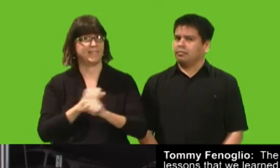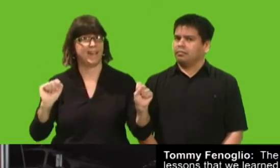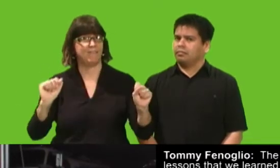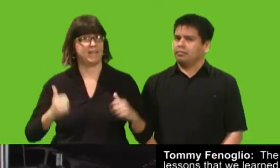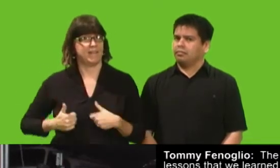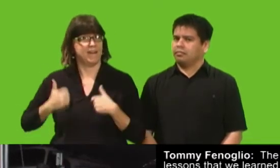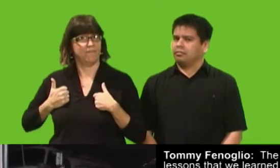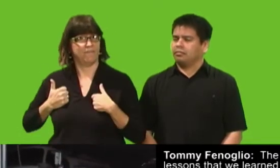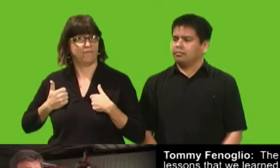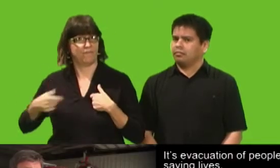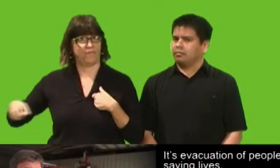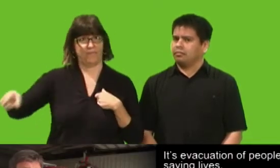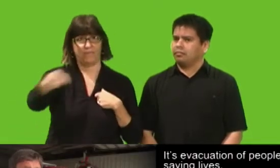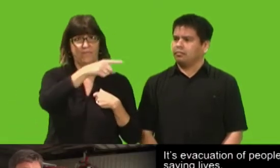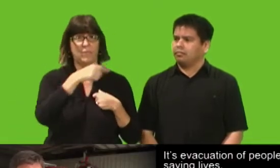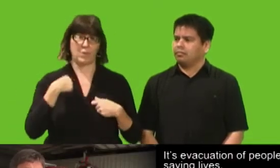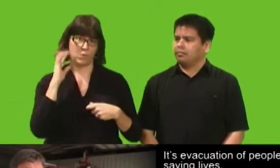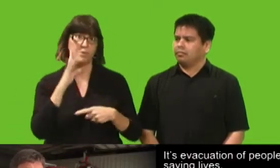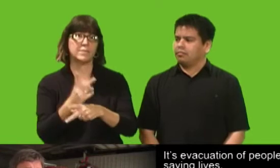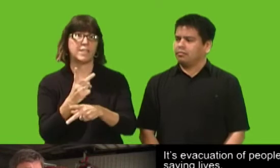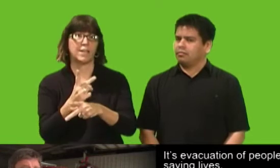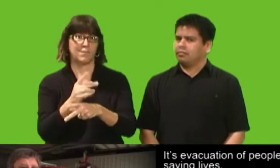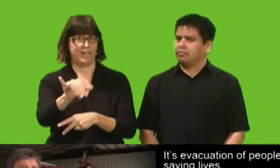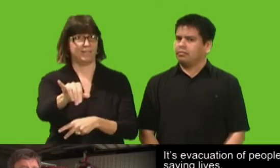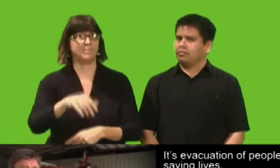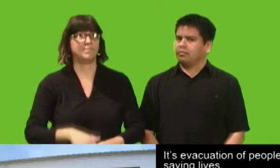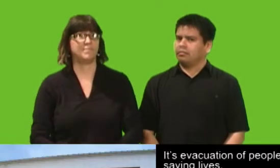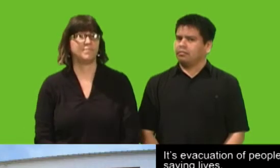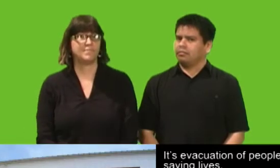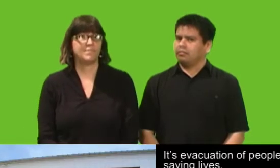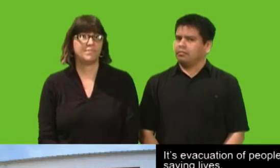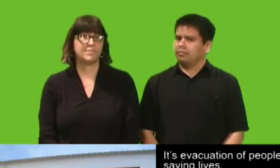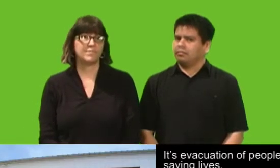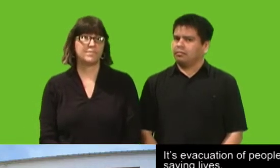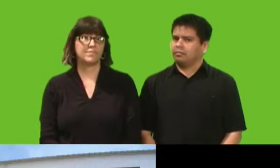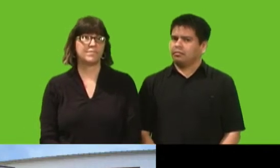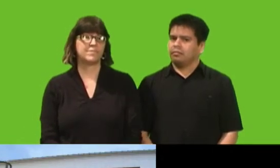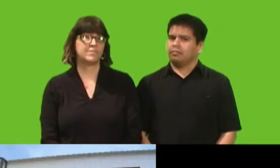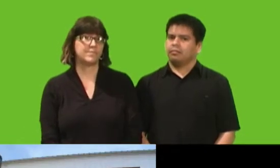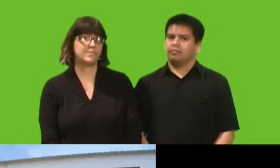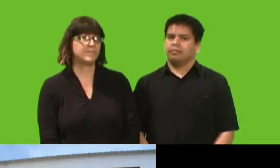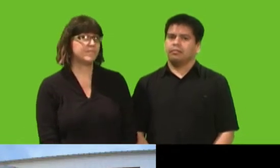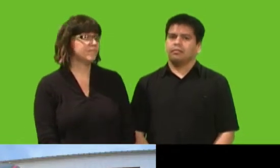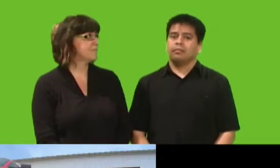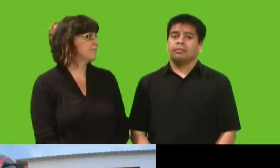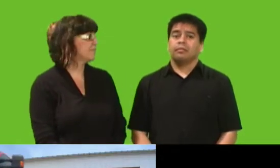kind of natural disaster. It's evacuation of people, saving lives.